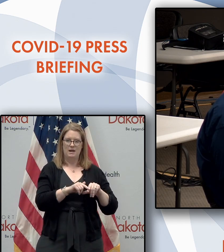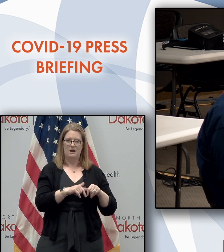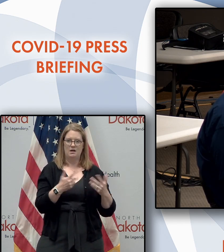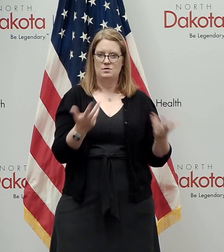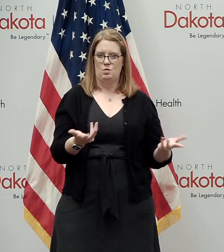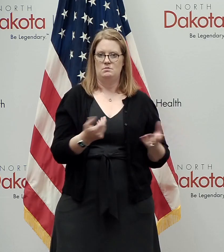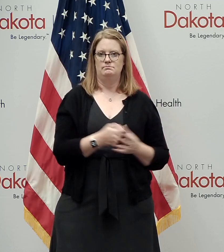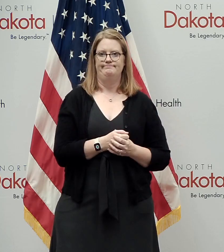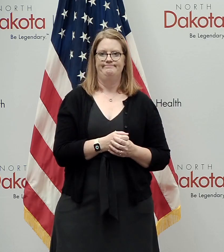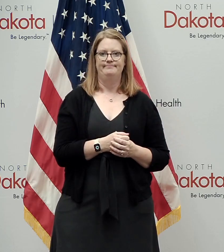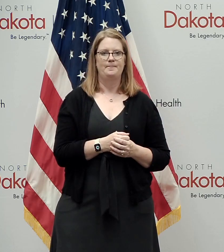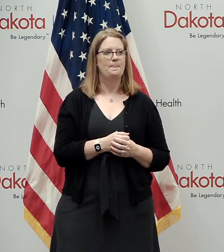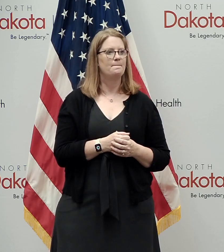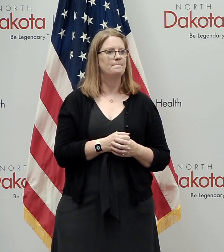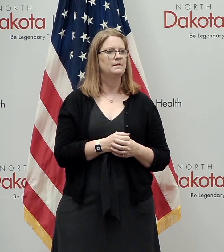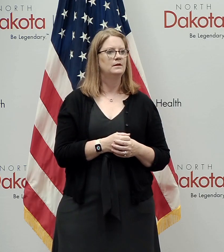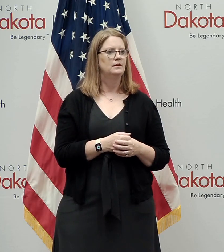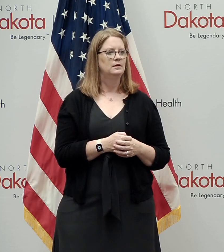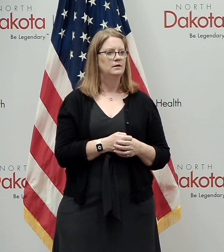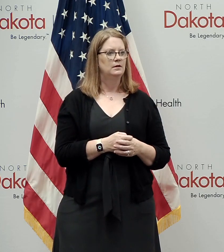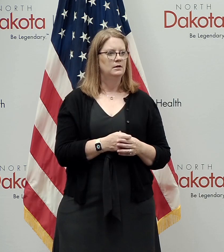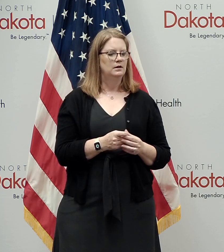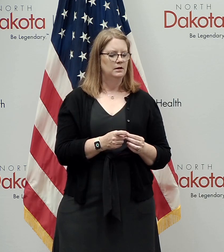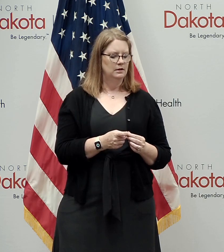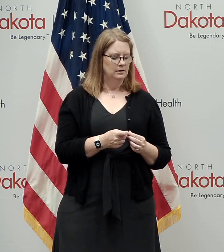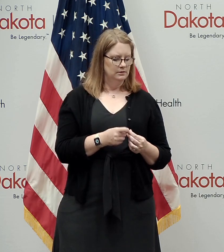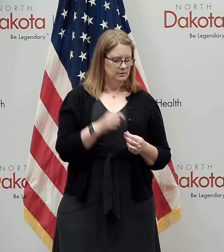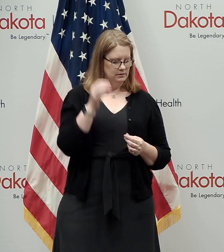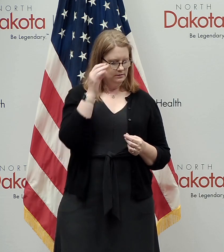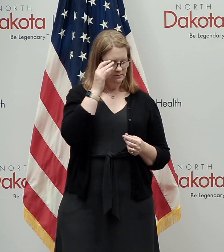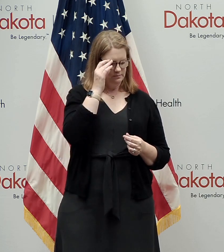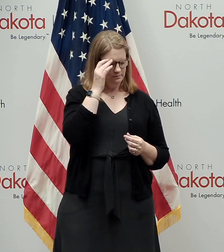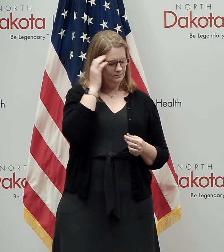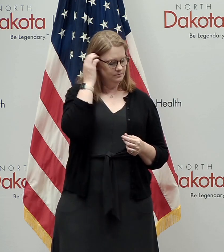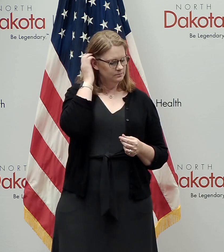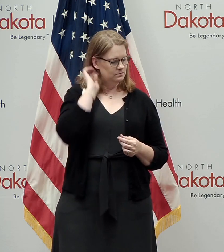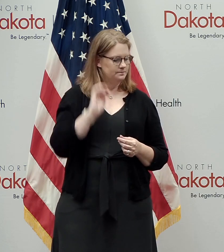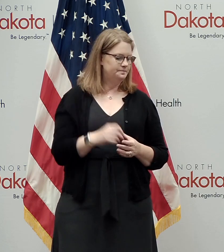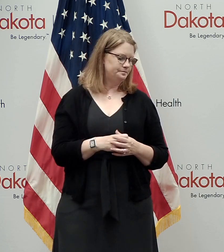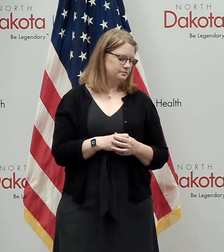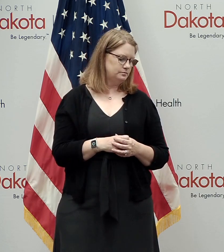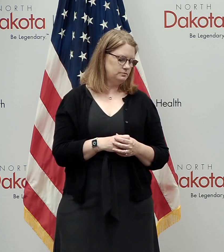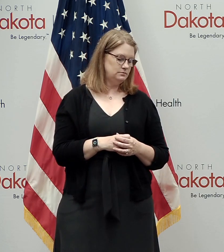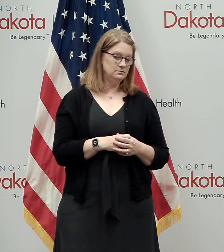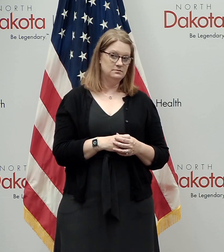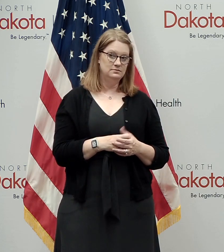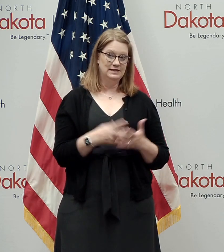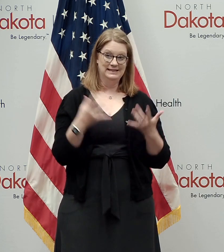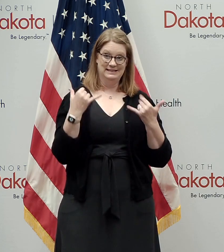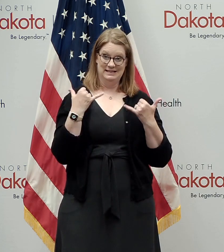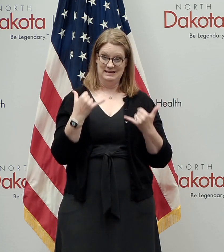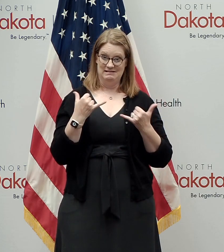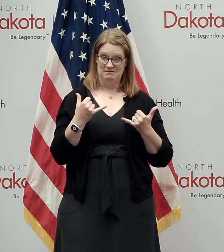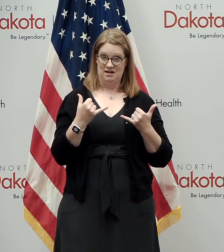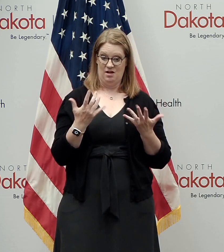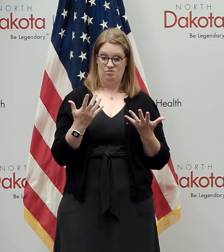on? Well, I think that it is an absolute fact that there are many unknowns that we have around